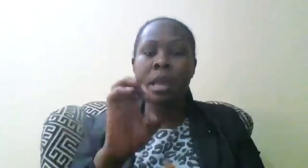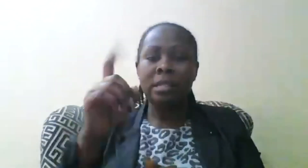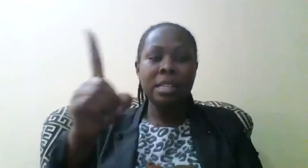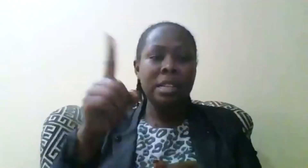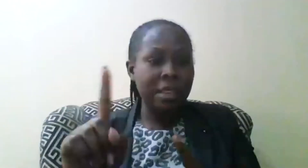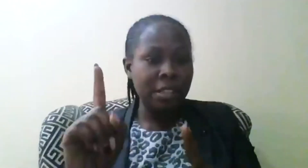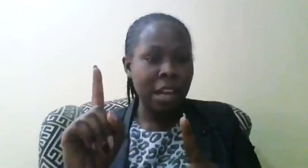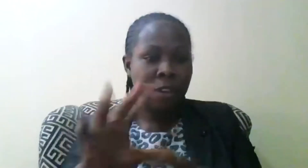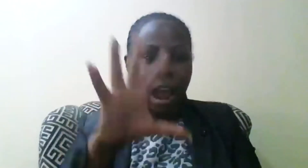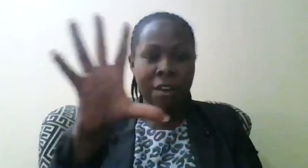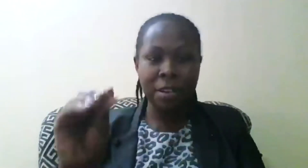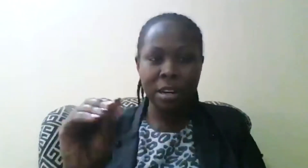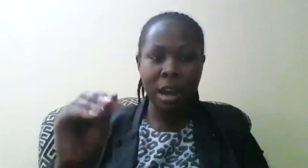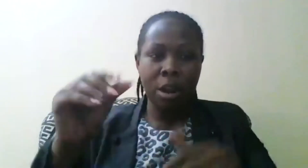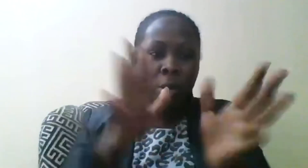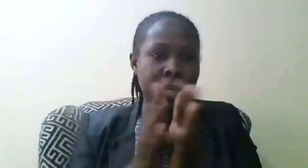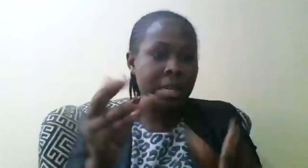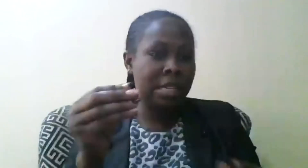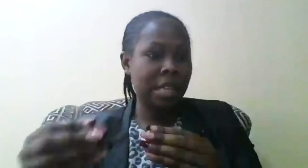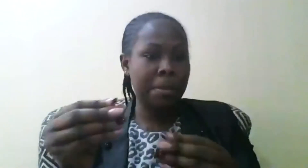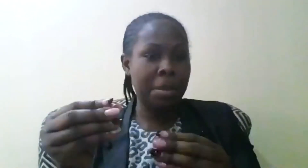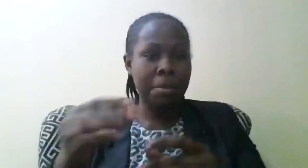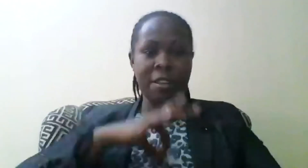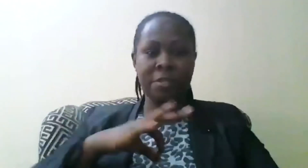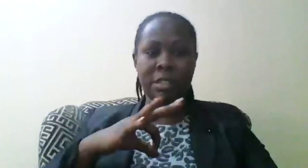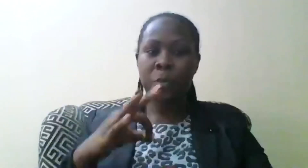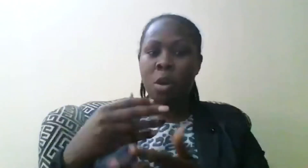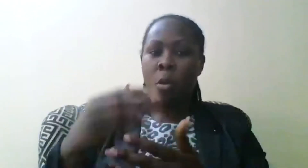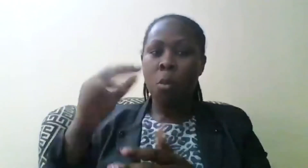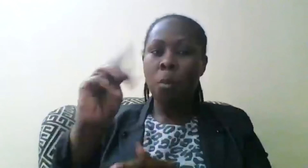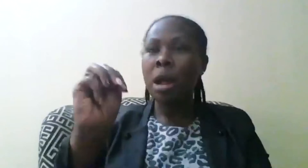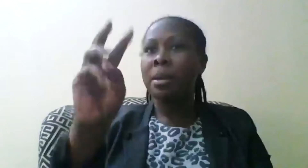person with physical impairment from Somali.